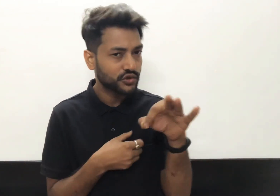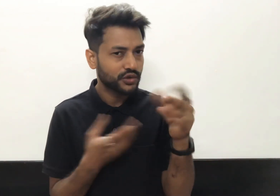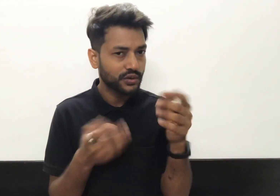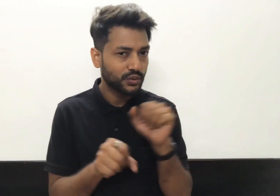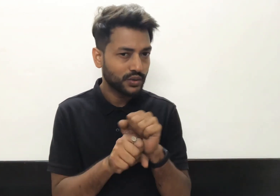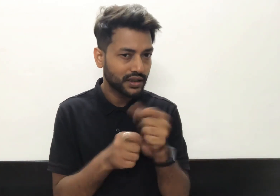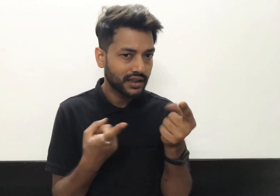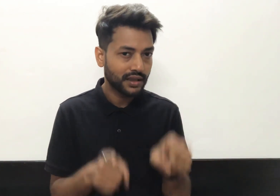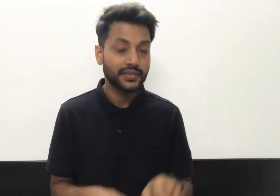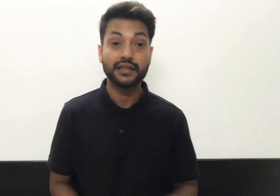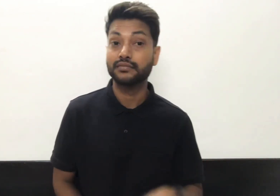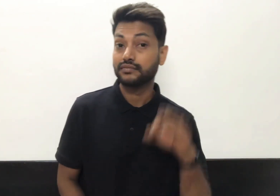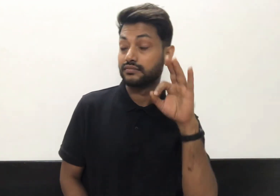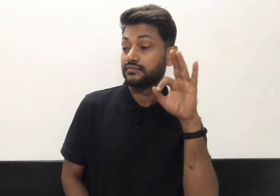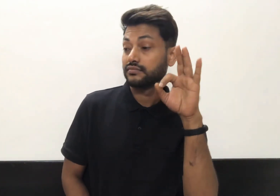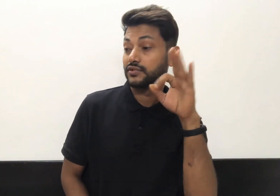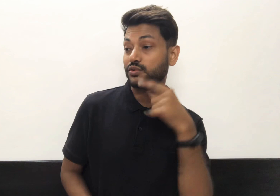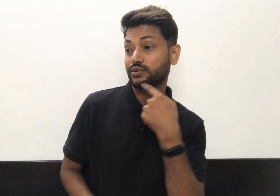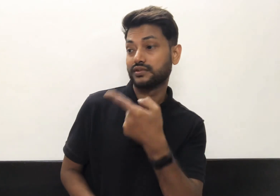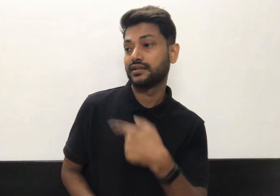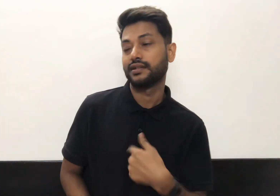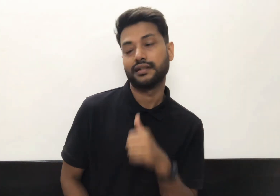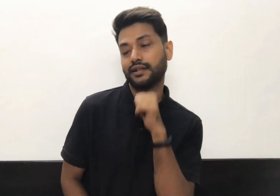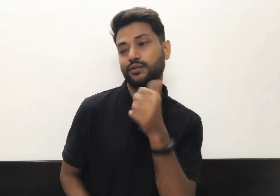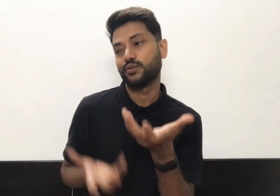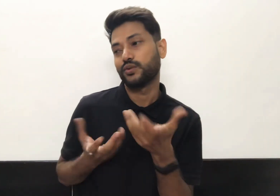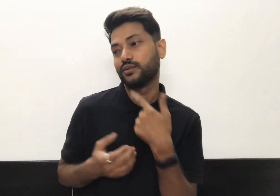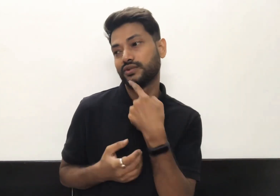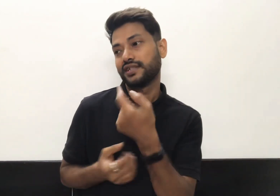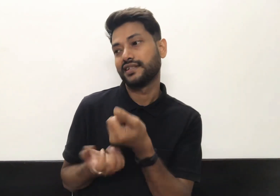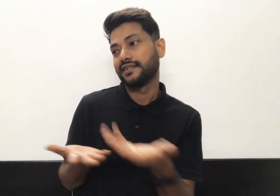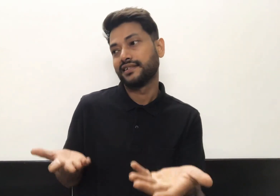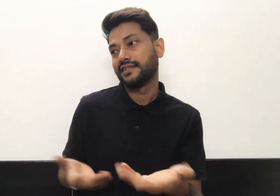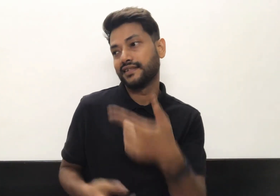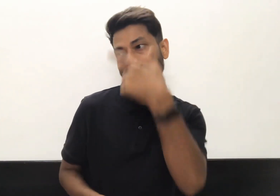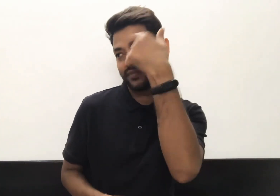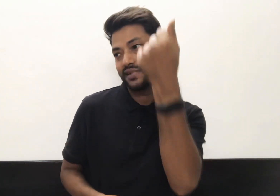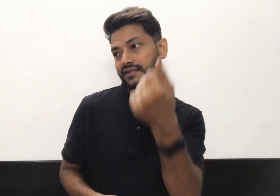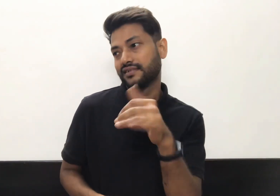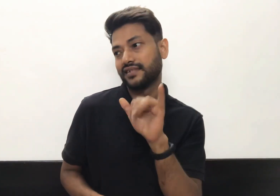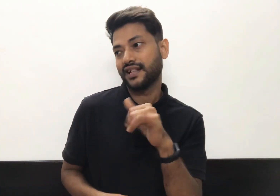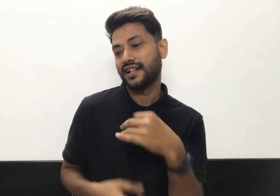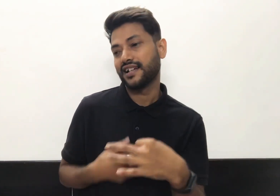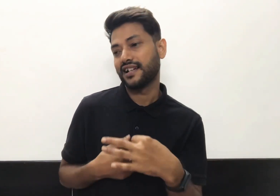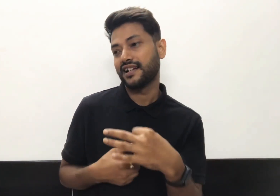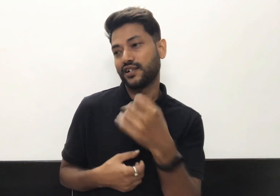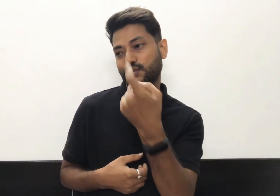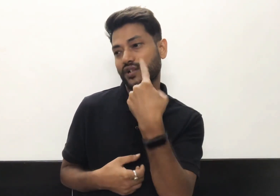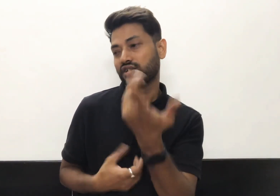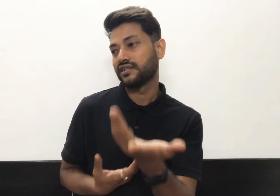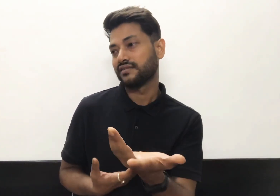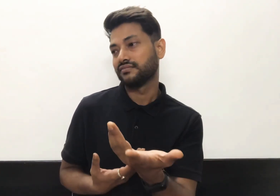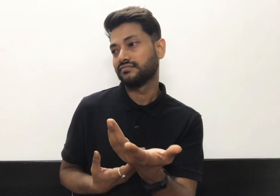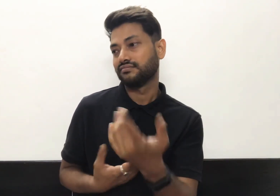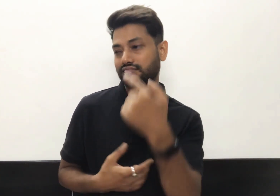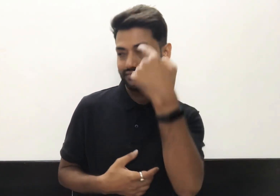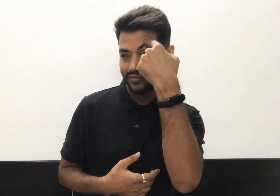The Guru said, I don't want to say anything because such a question has come up in your mind, I don't want to say anything, but